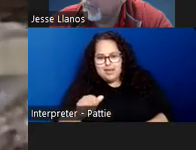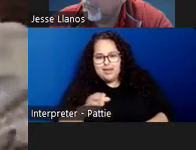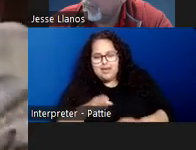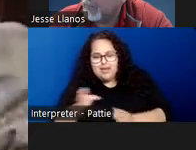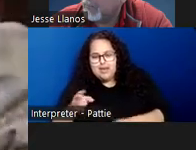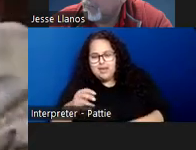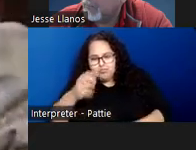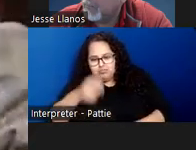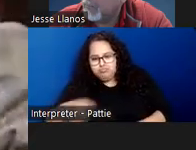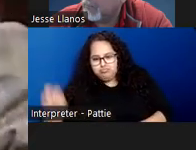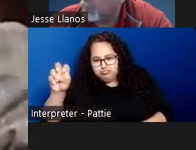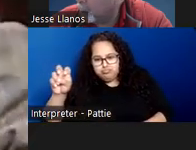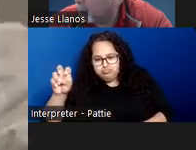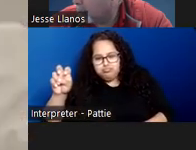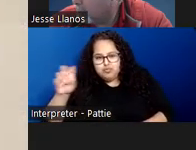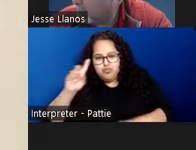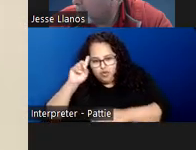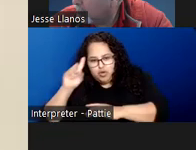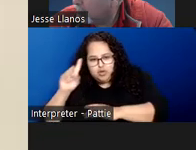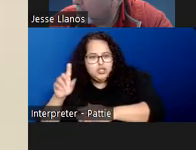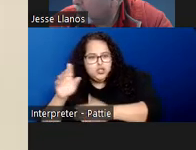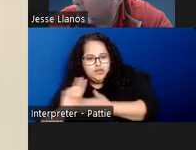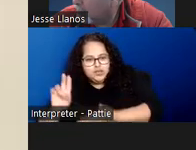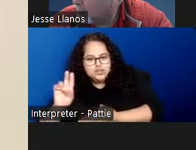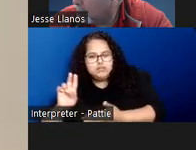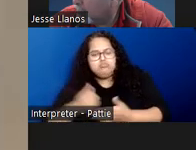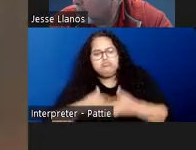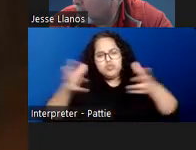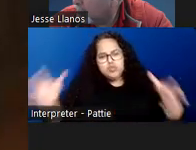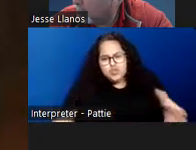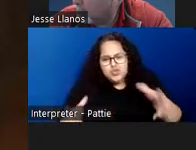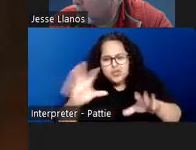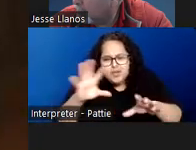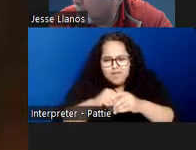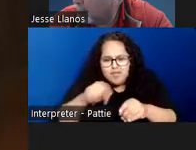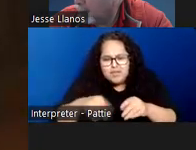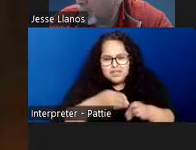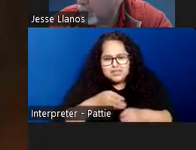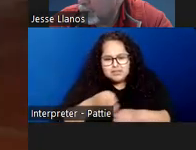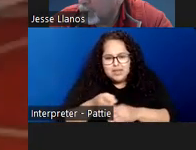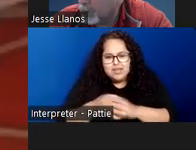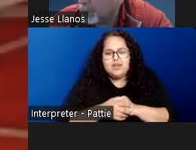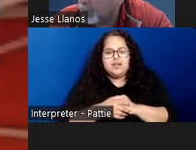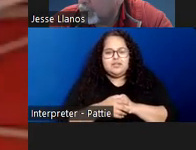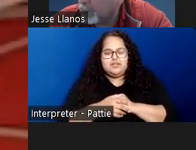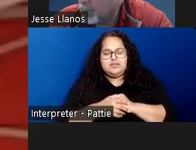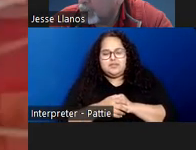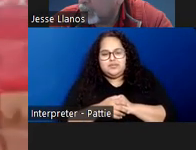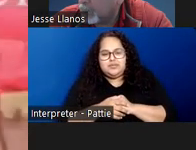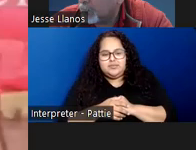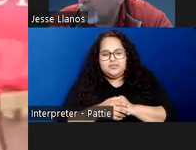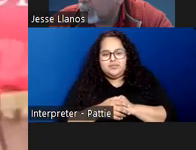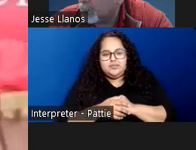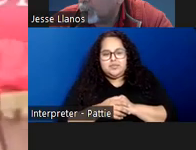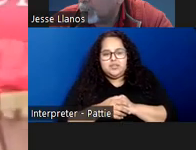to university. I'd like to encourage you to get involved with this pathway and possibly join a student club related to your interest.